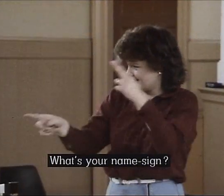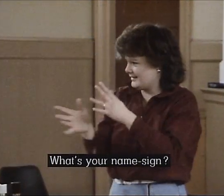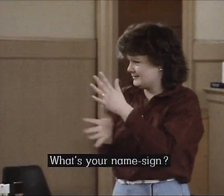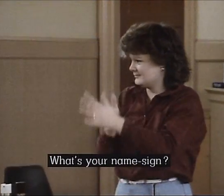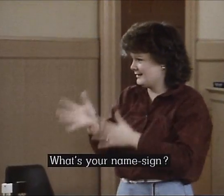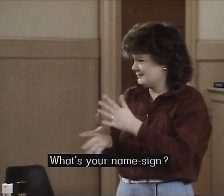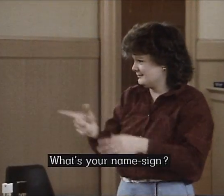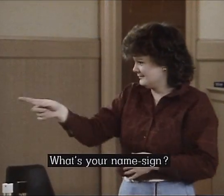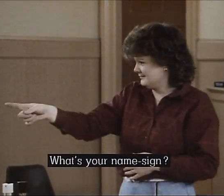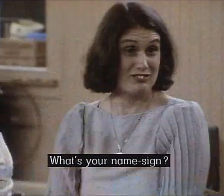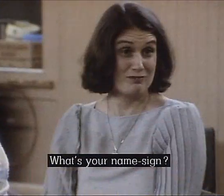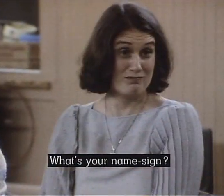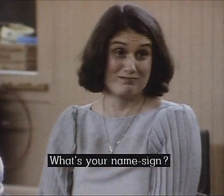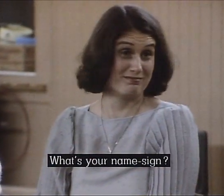What's your name sign?